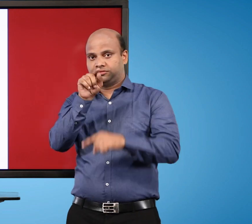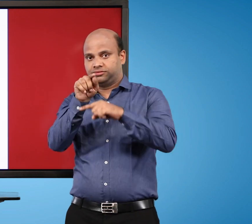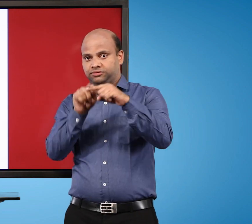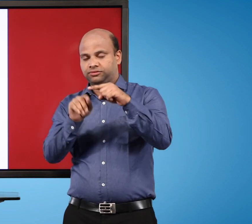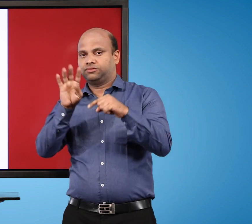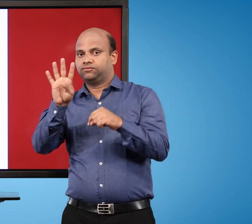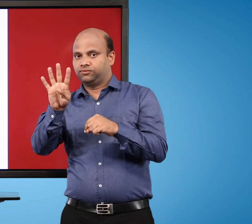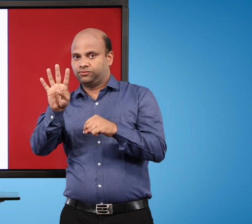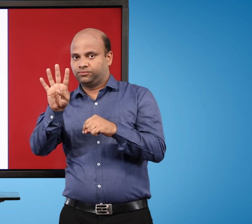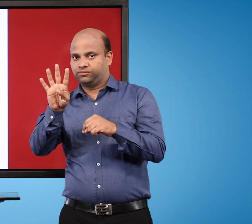16 divided by 4.